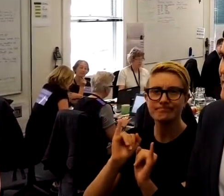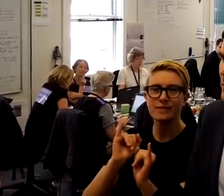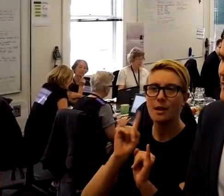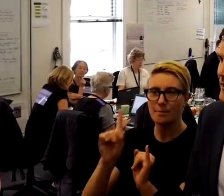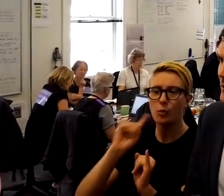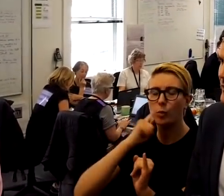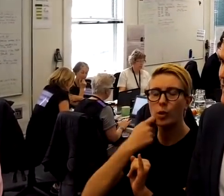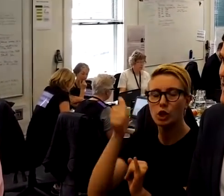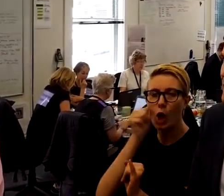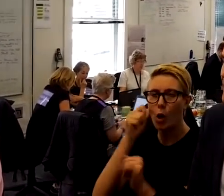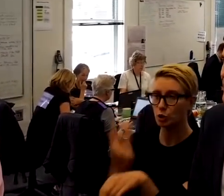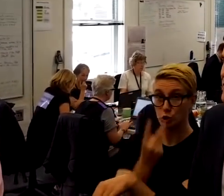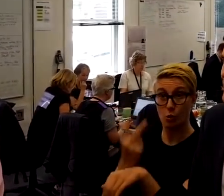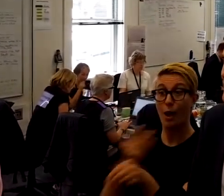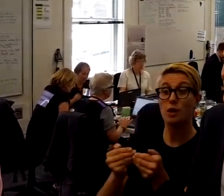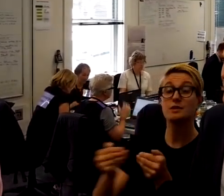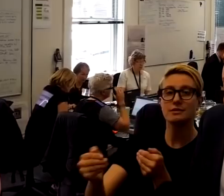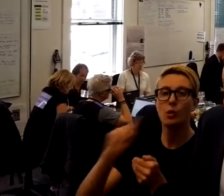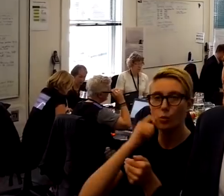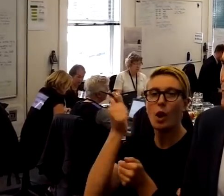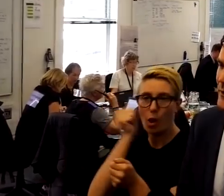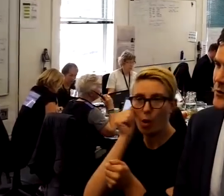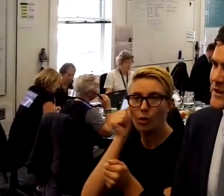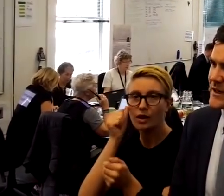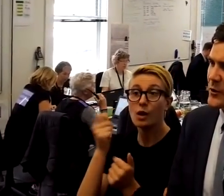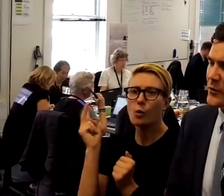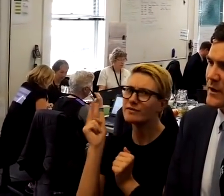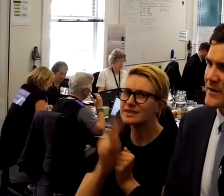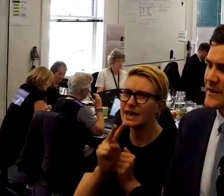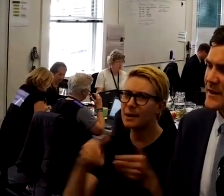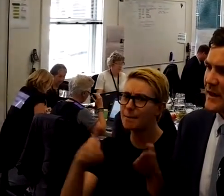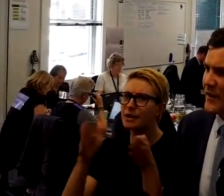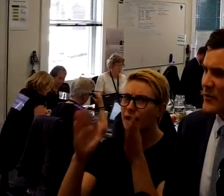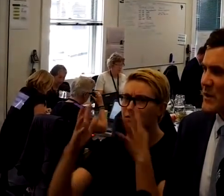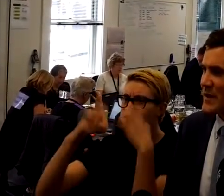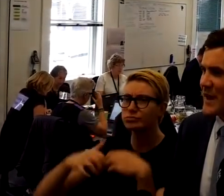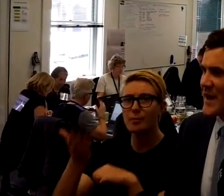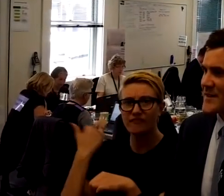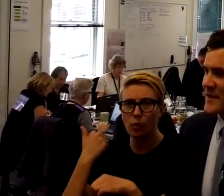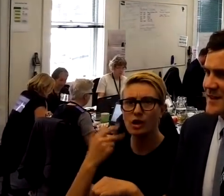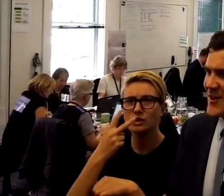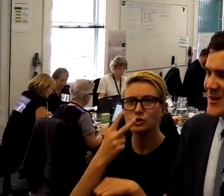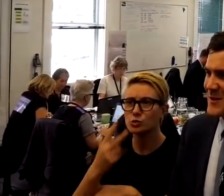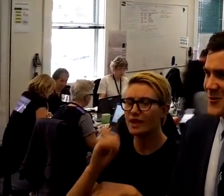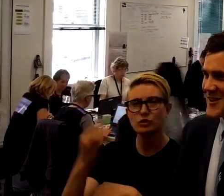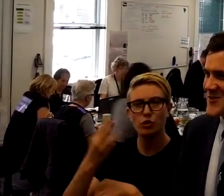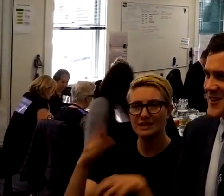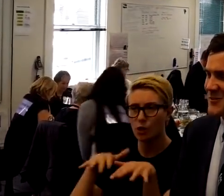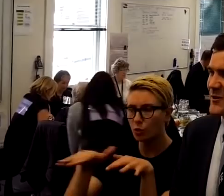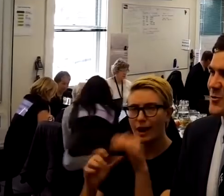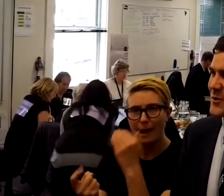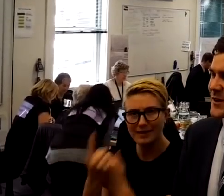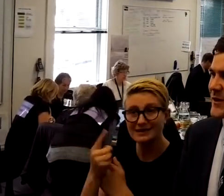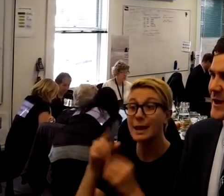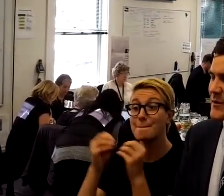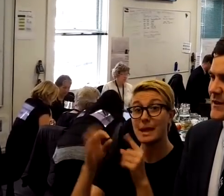just seen in Wellington a building has been deconstructed, and that was a result of the 2013 earthquakes. That was BP House. It's currently being reconstructed